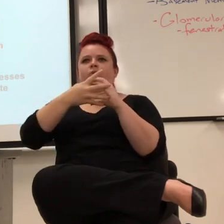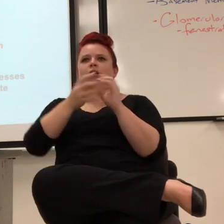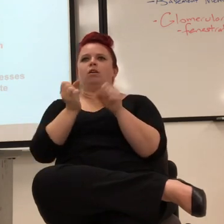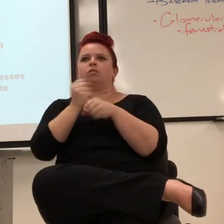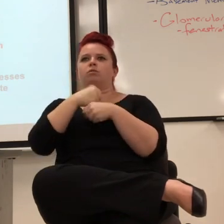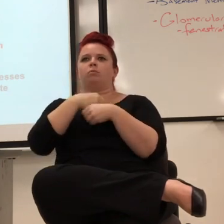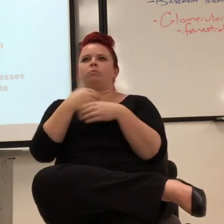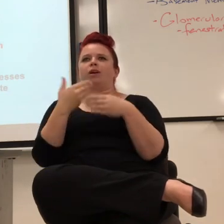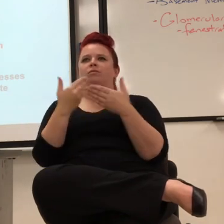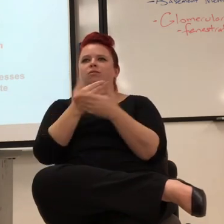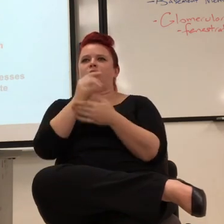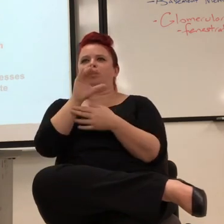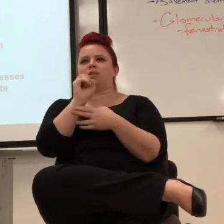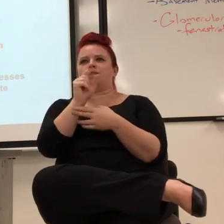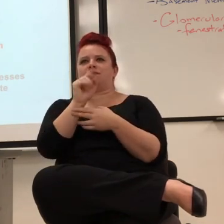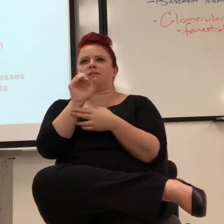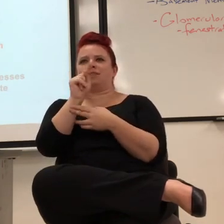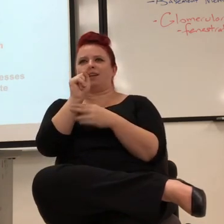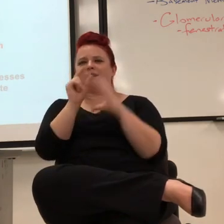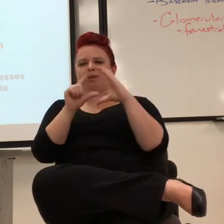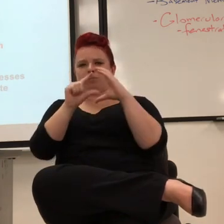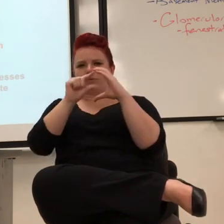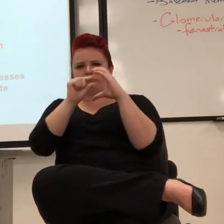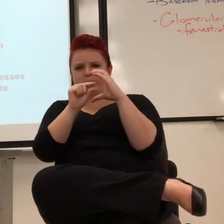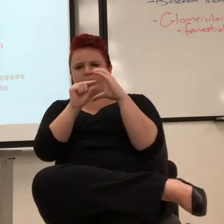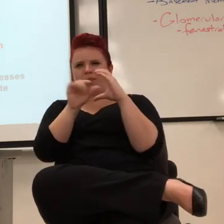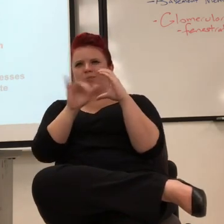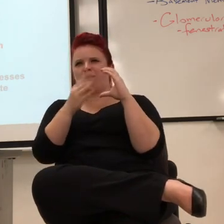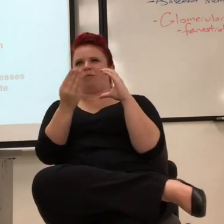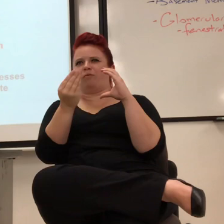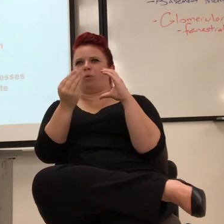is much thinner. It's been measured at about 14 nanometers.